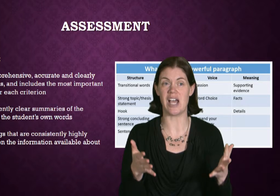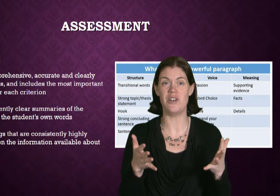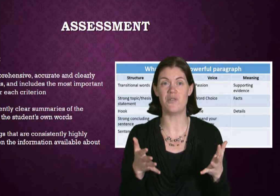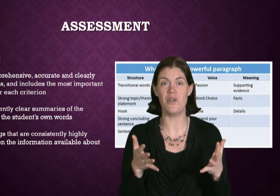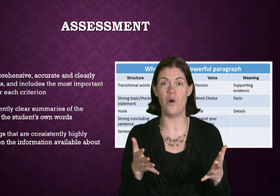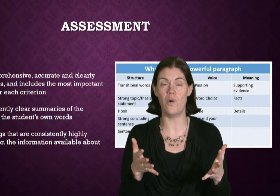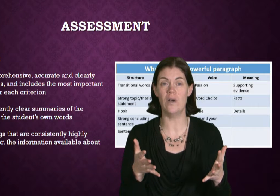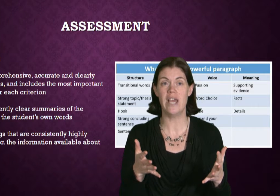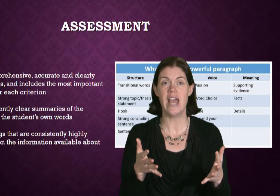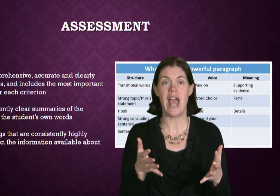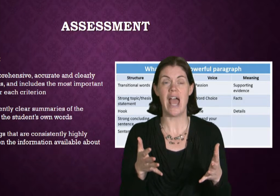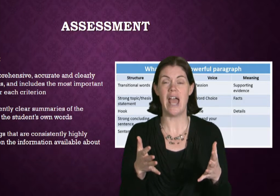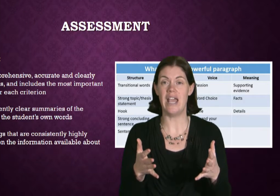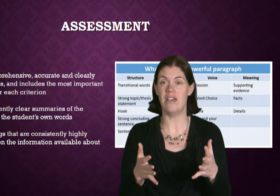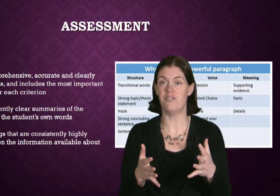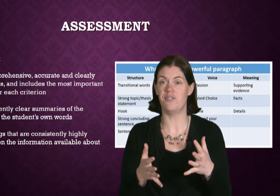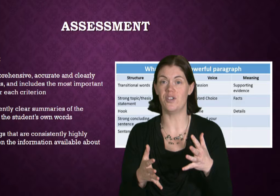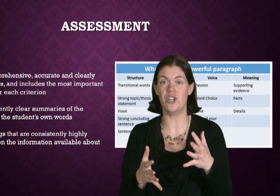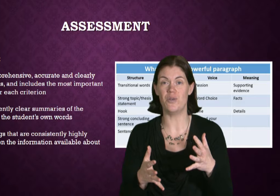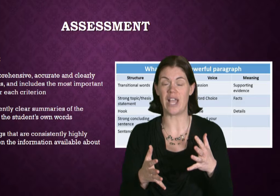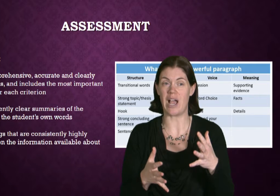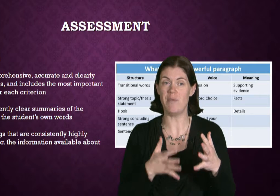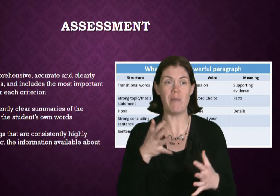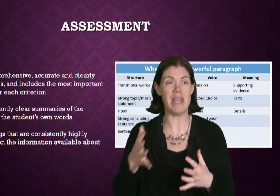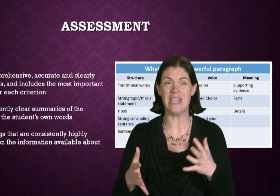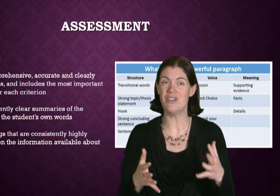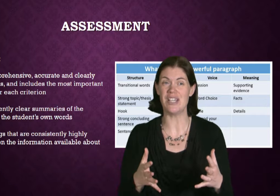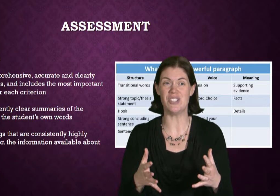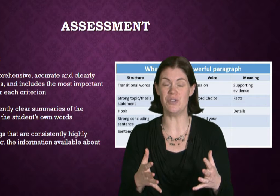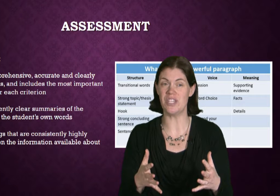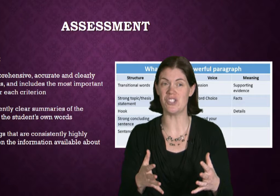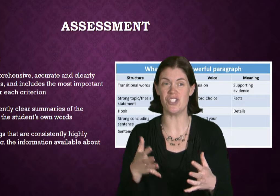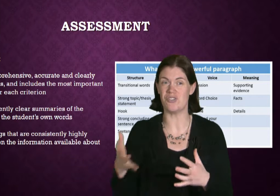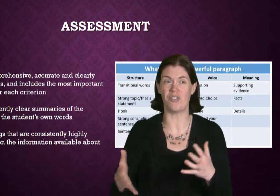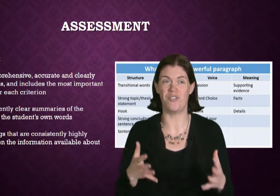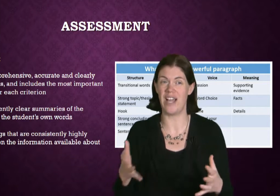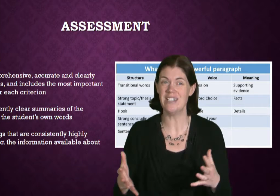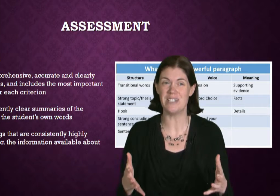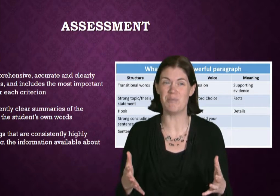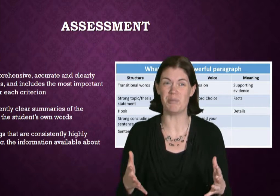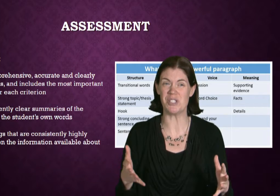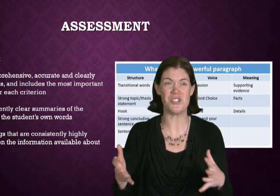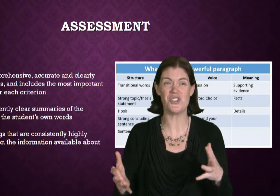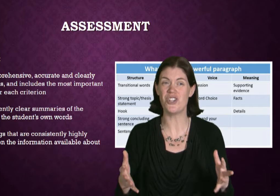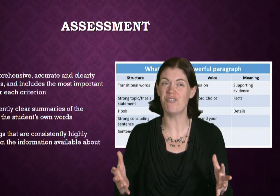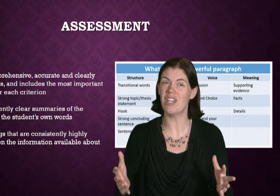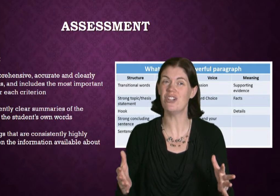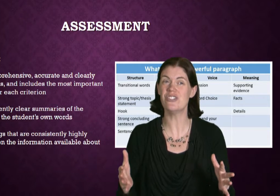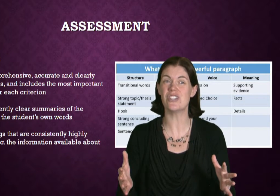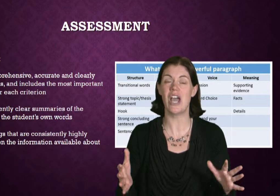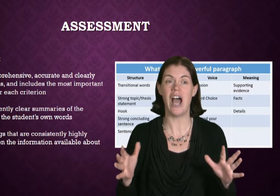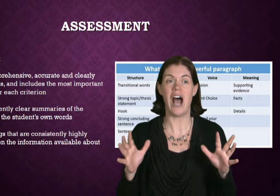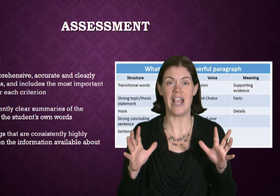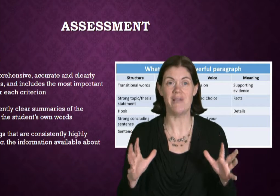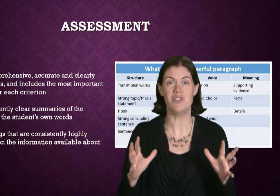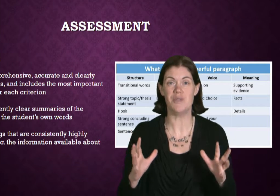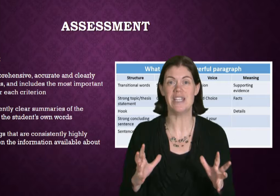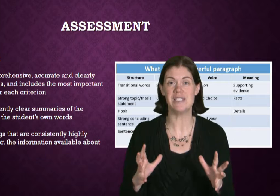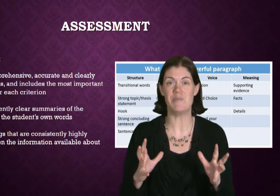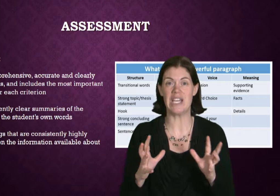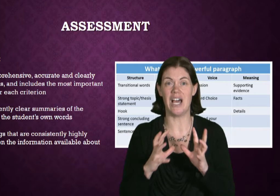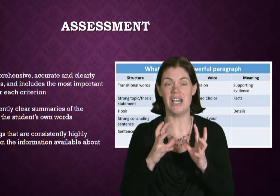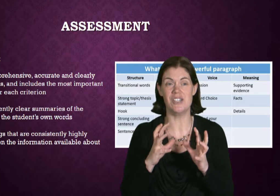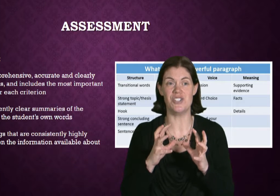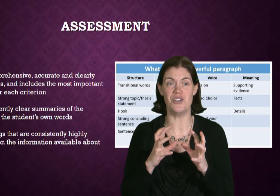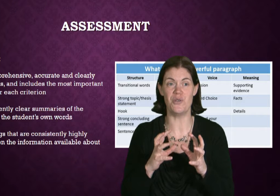you guys. I don't know if, I'm not making you guys do this just for fun, to put blisters on your fingers. I am doing